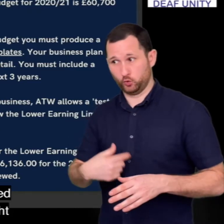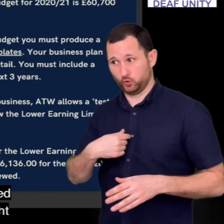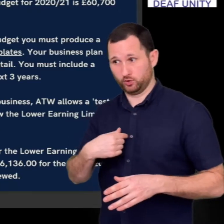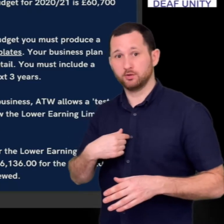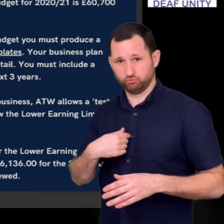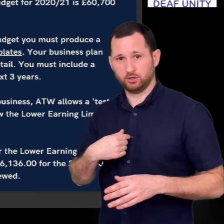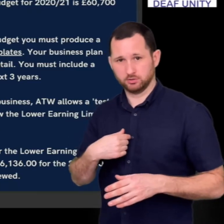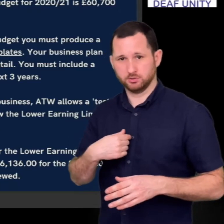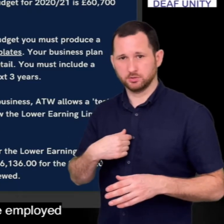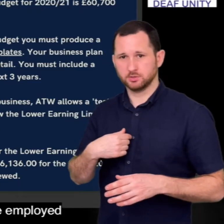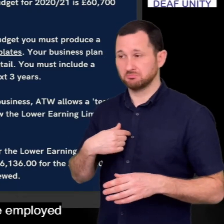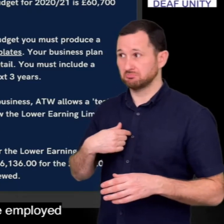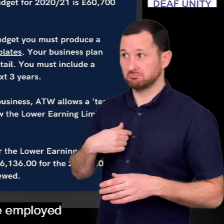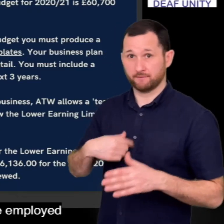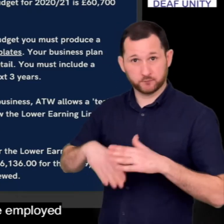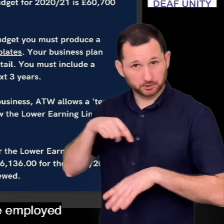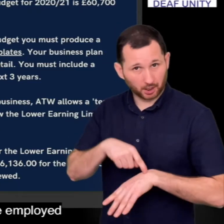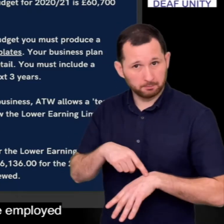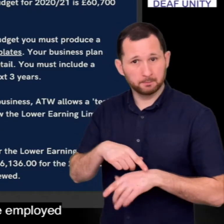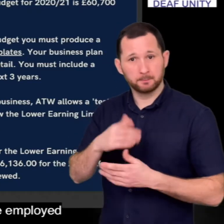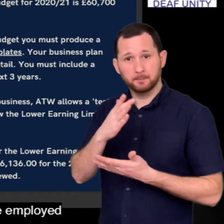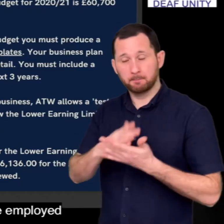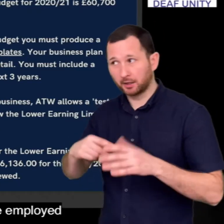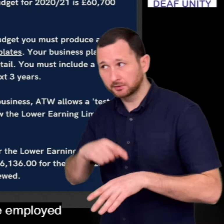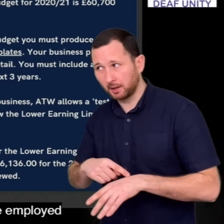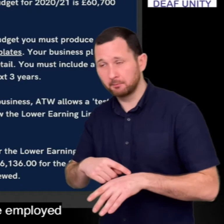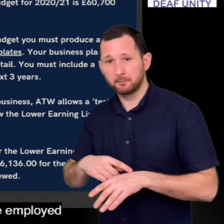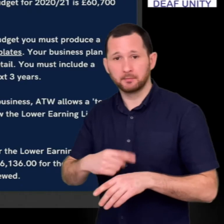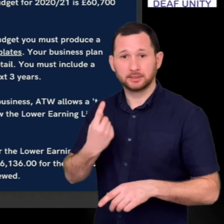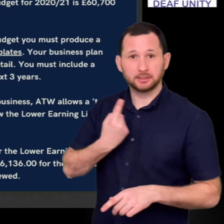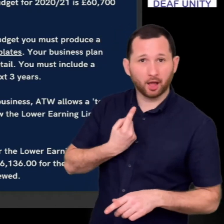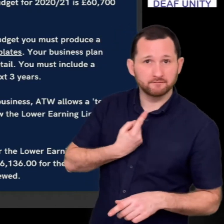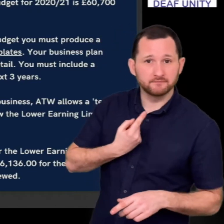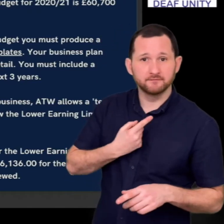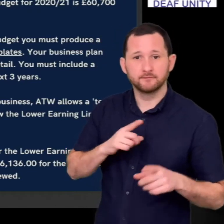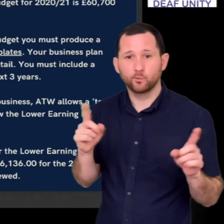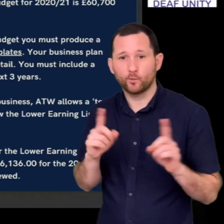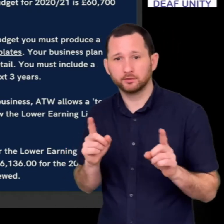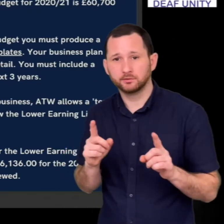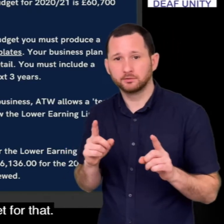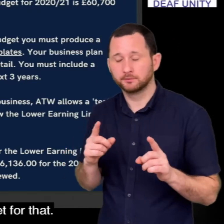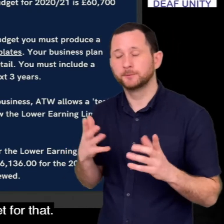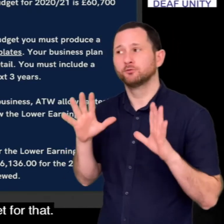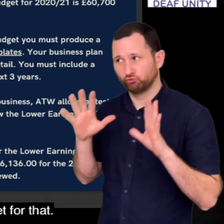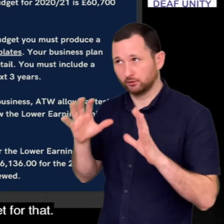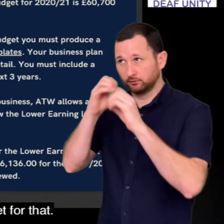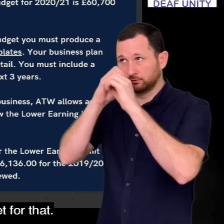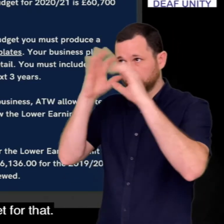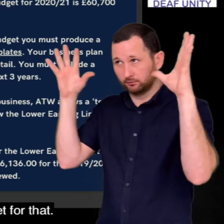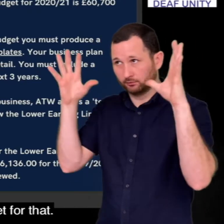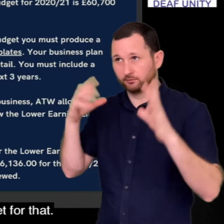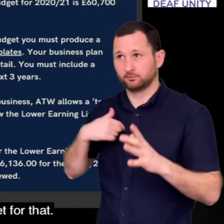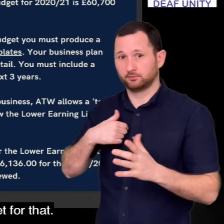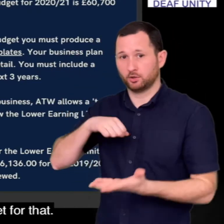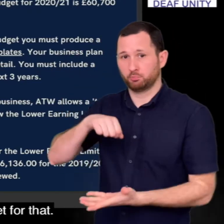you might be part-time, could be employed, but you already have a